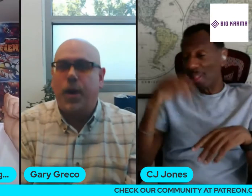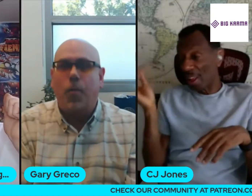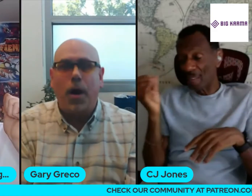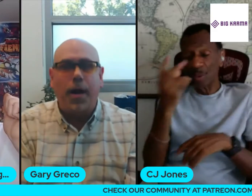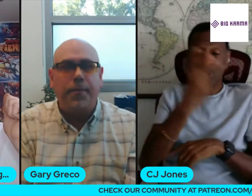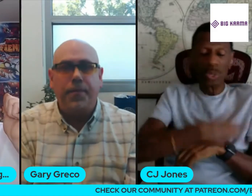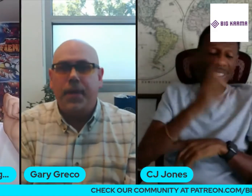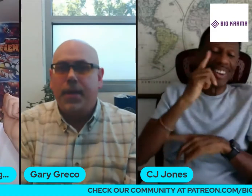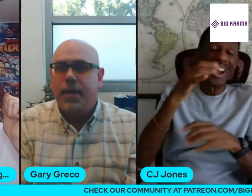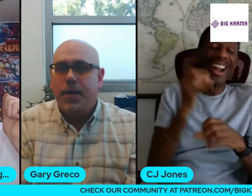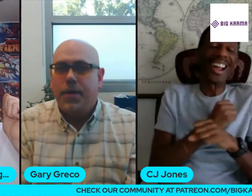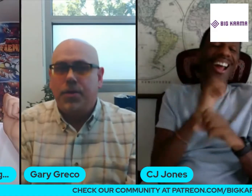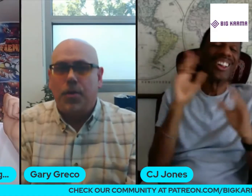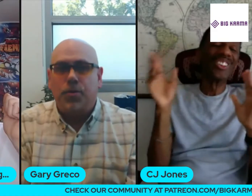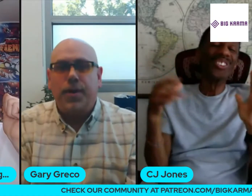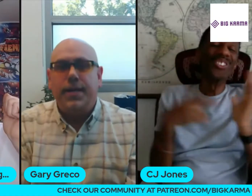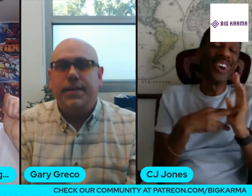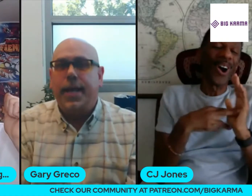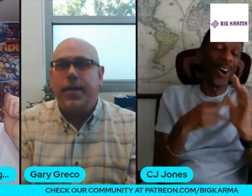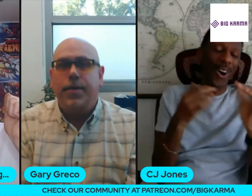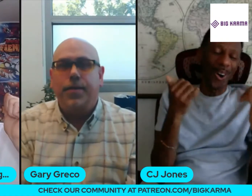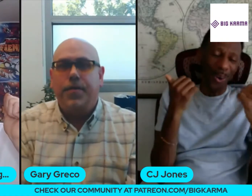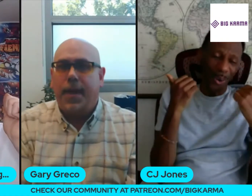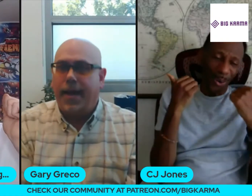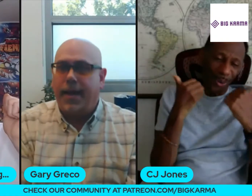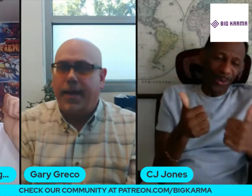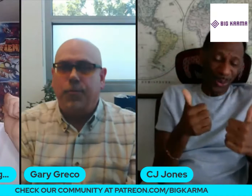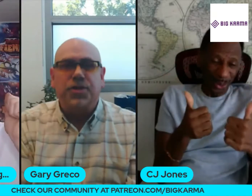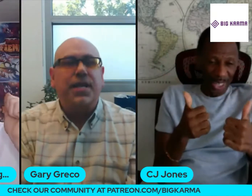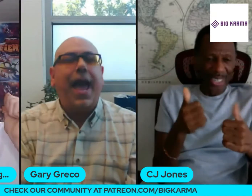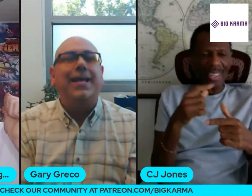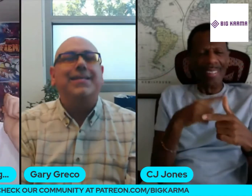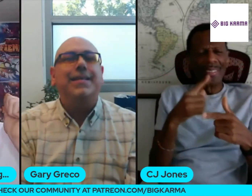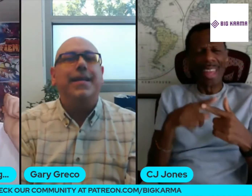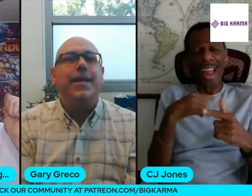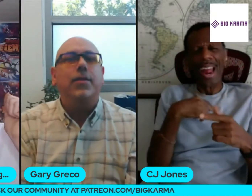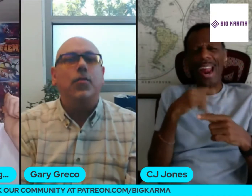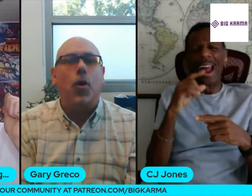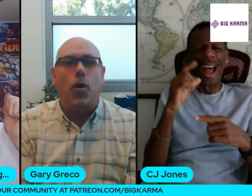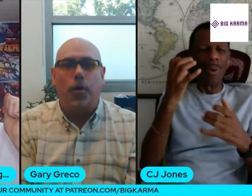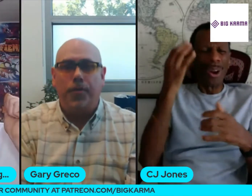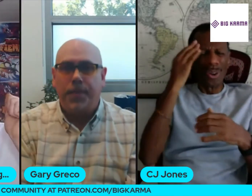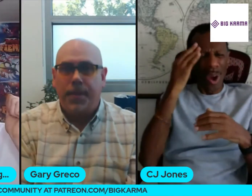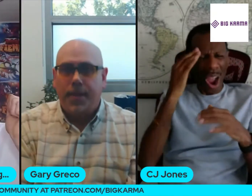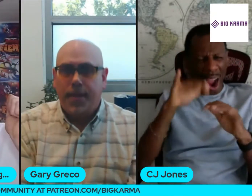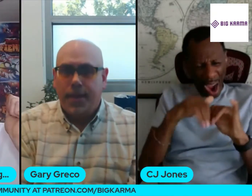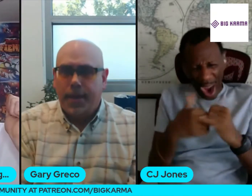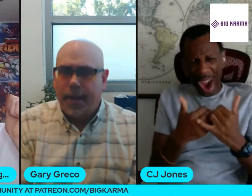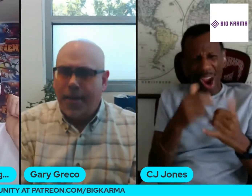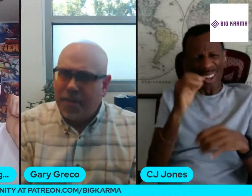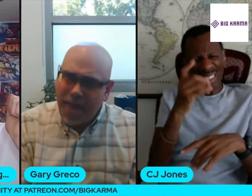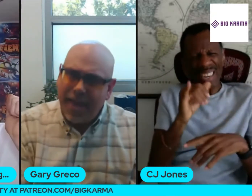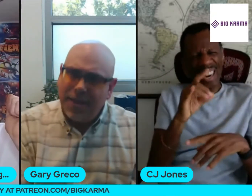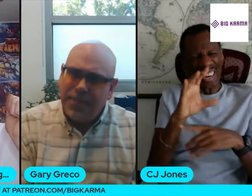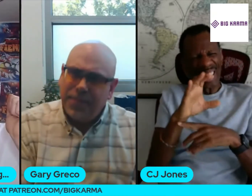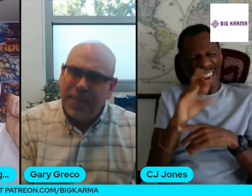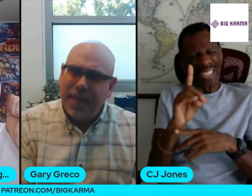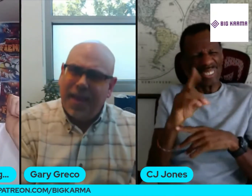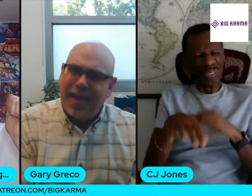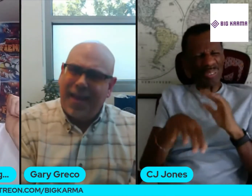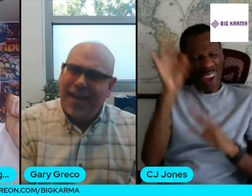understands what I want. So 2 days later, I was casted in the role. And